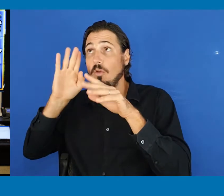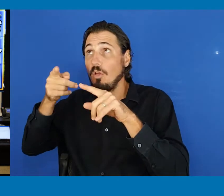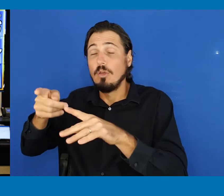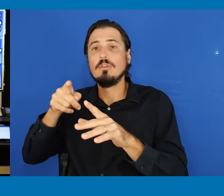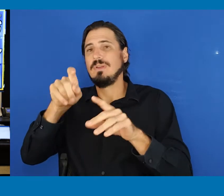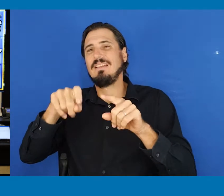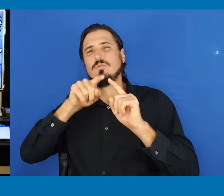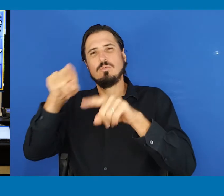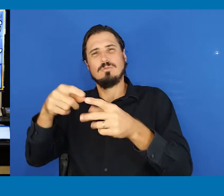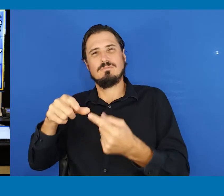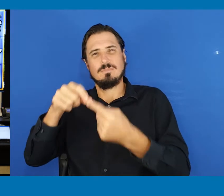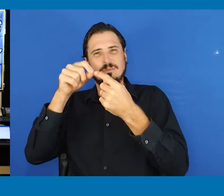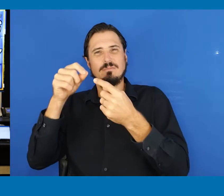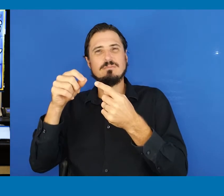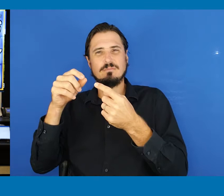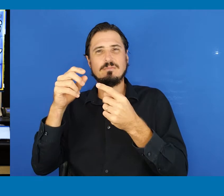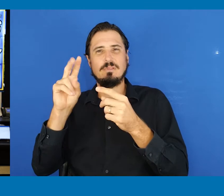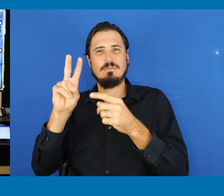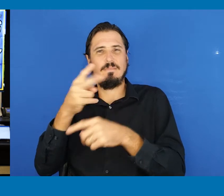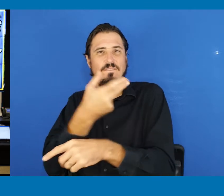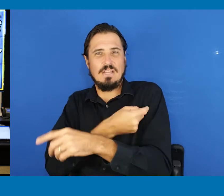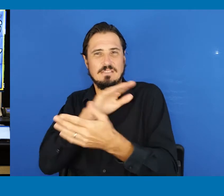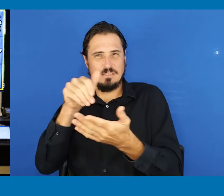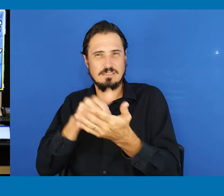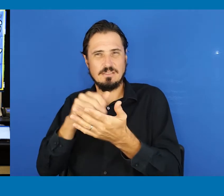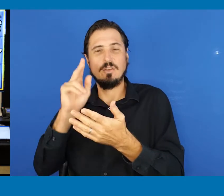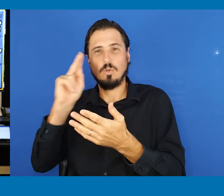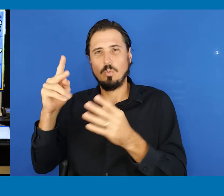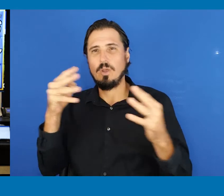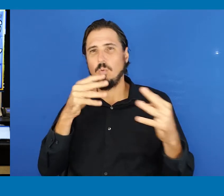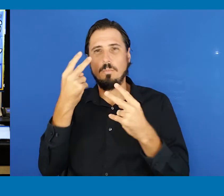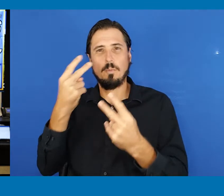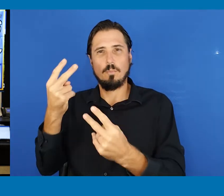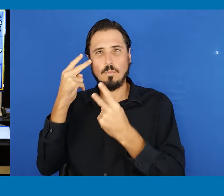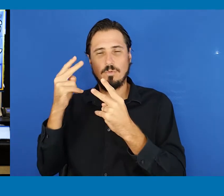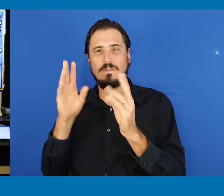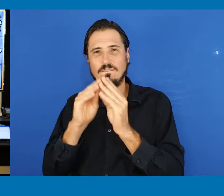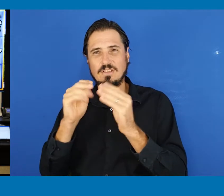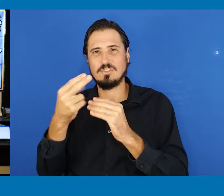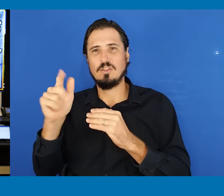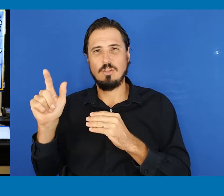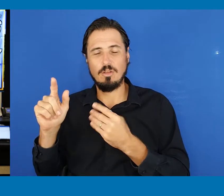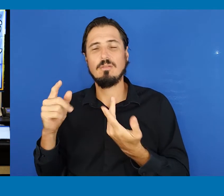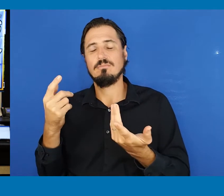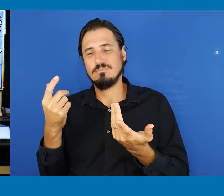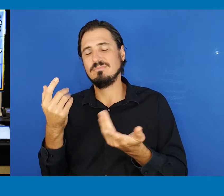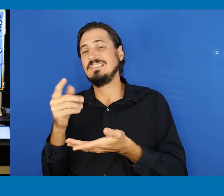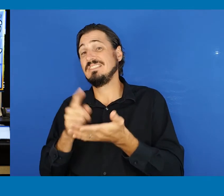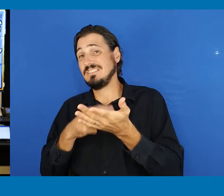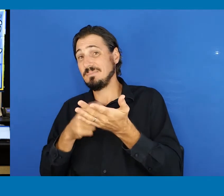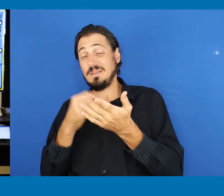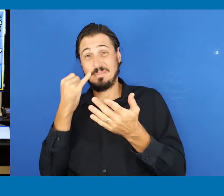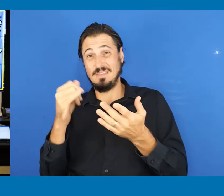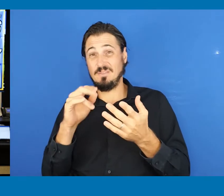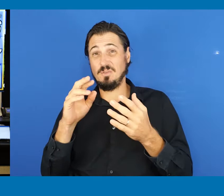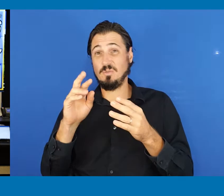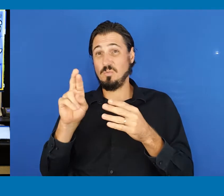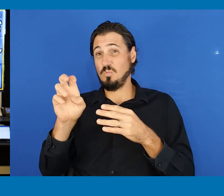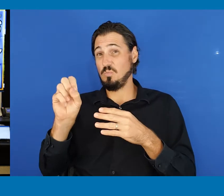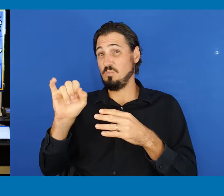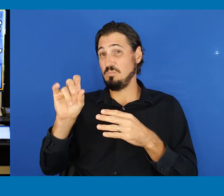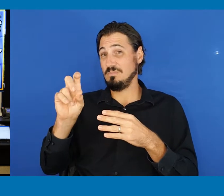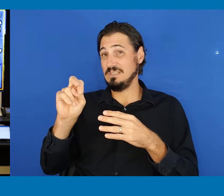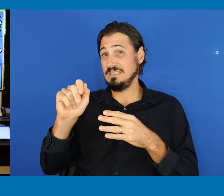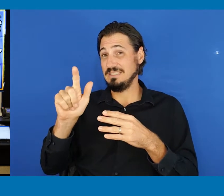hospitals, at the Department of Health Vaccination Center at the Kauai War Memorial Convention Hall, and in the case of residential care